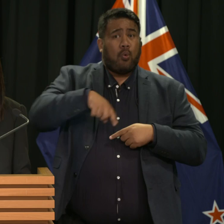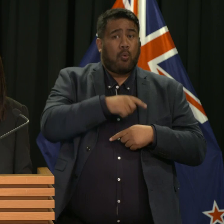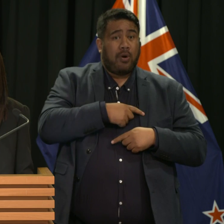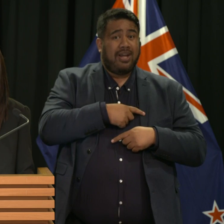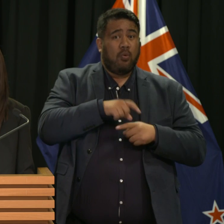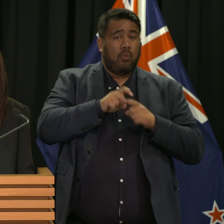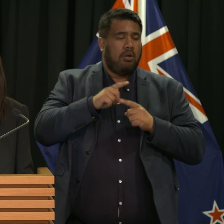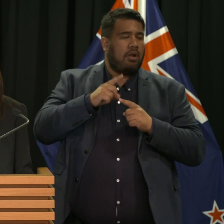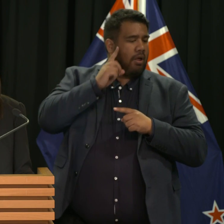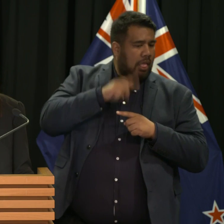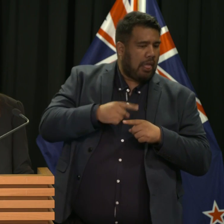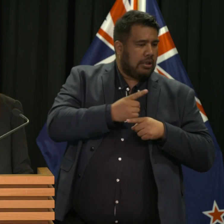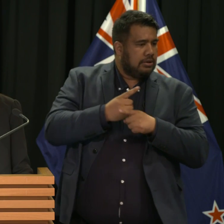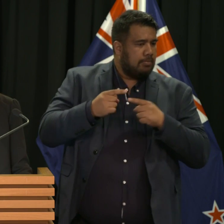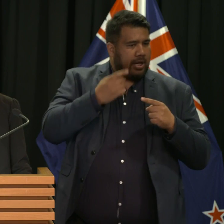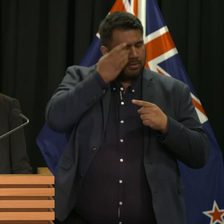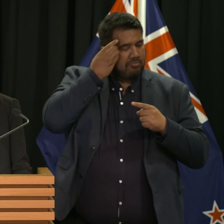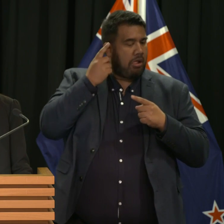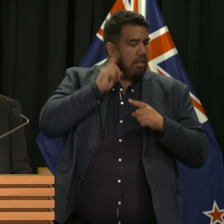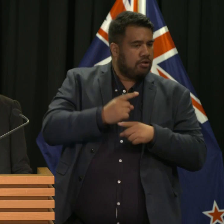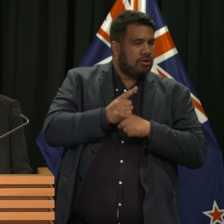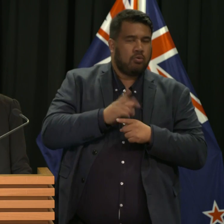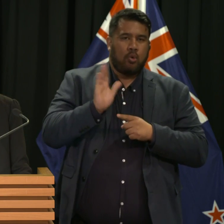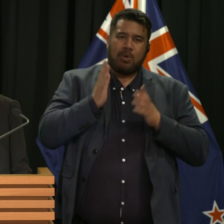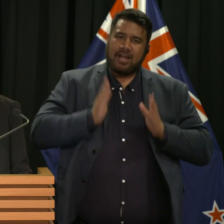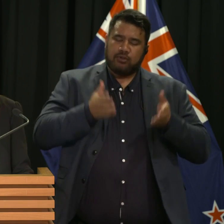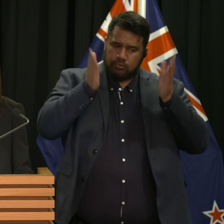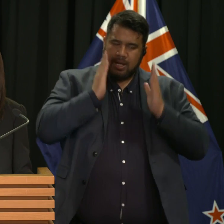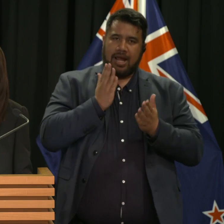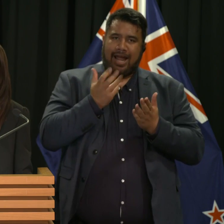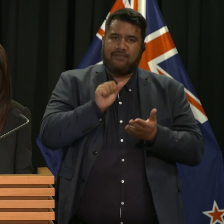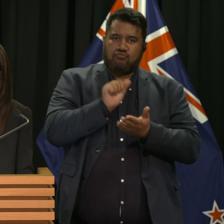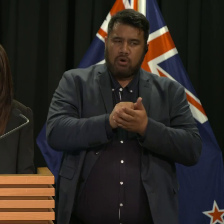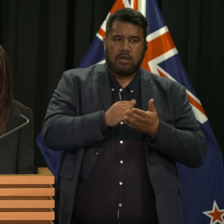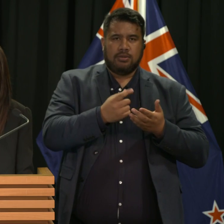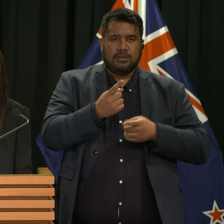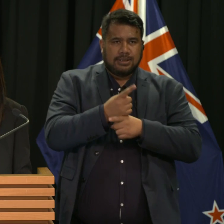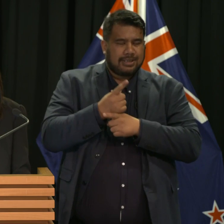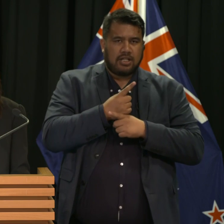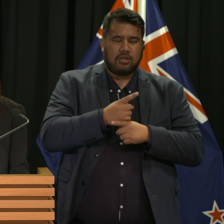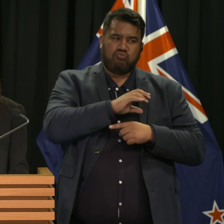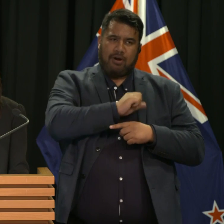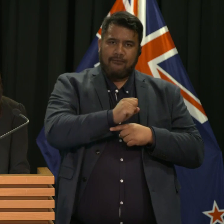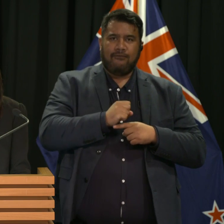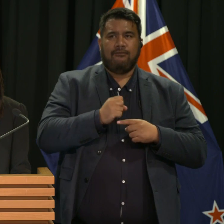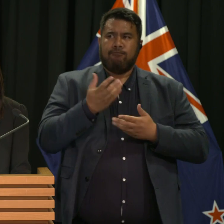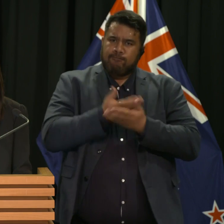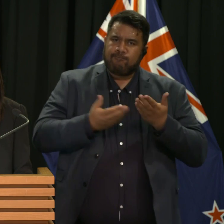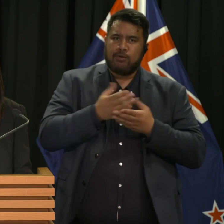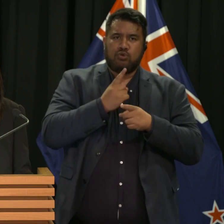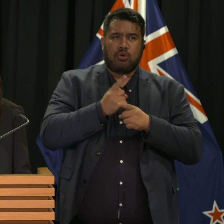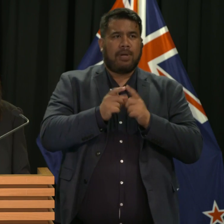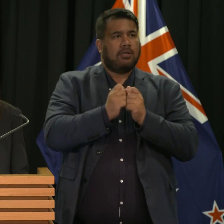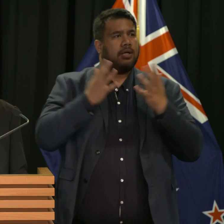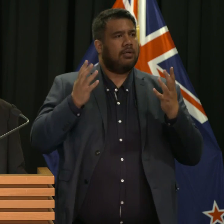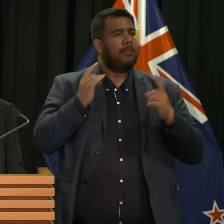from debates that need to be had, and we haven't. We were not afraid to look at the big issues we face, but we know that